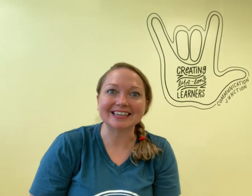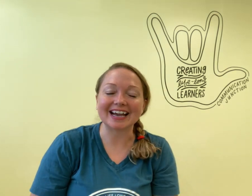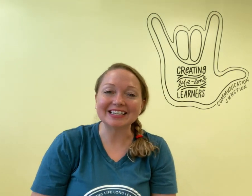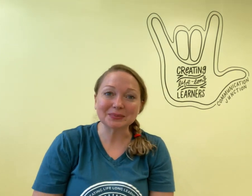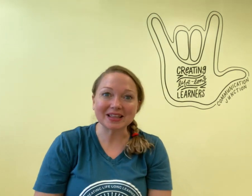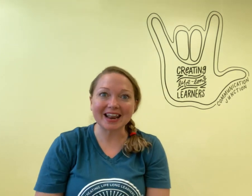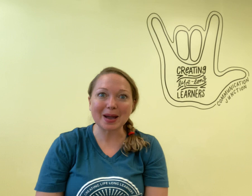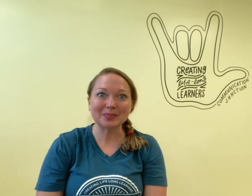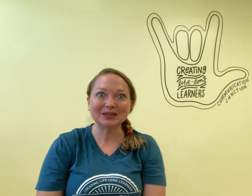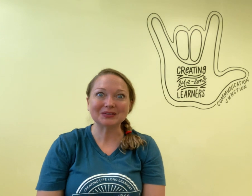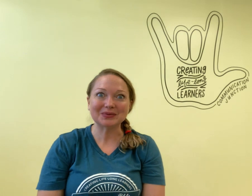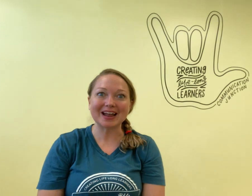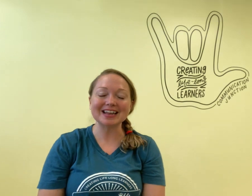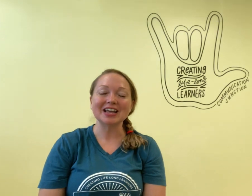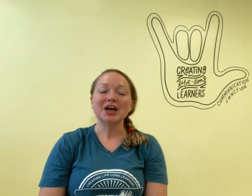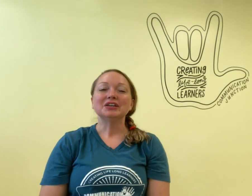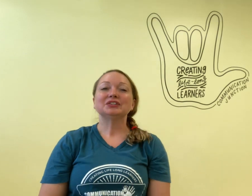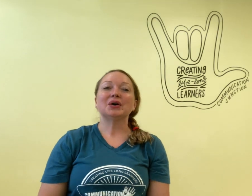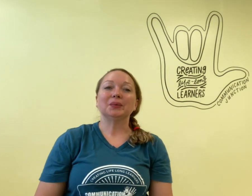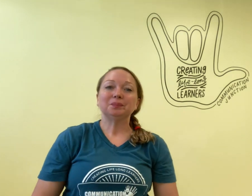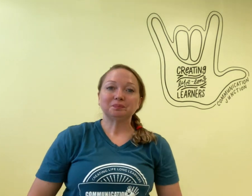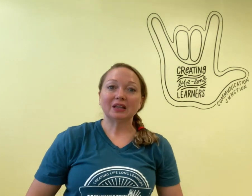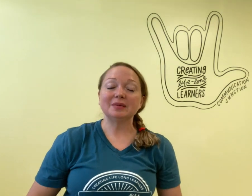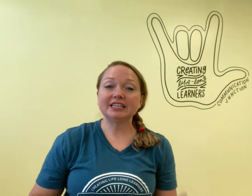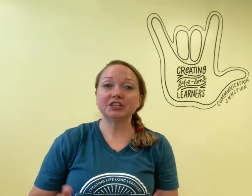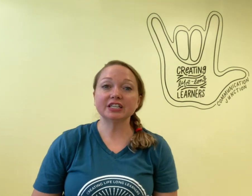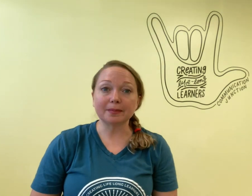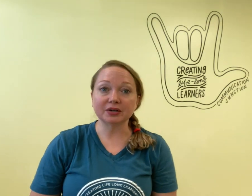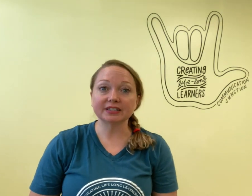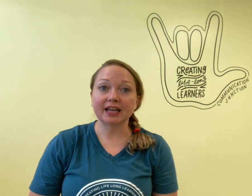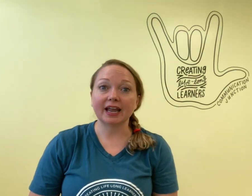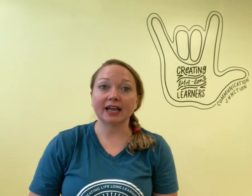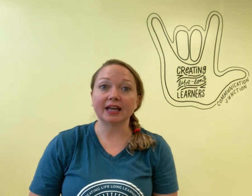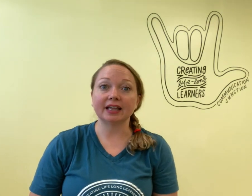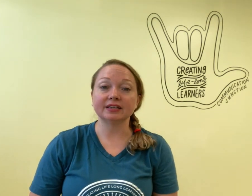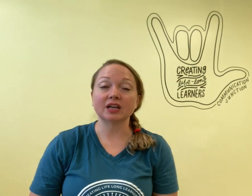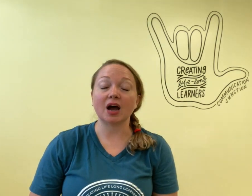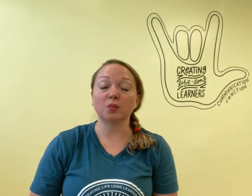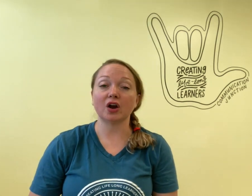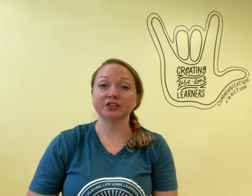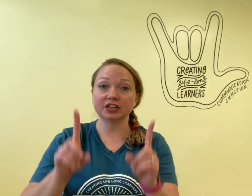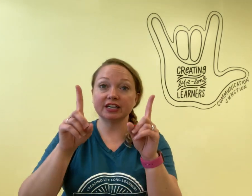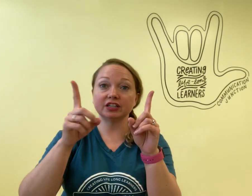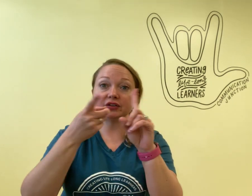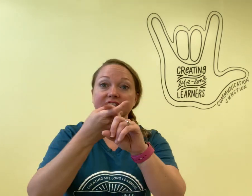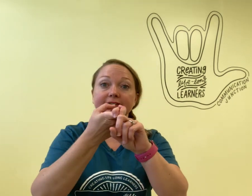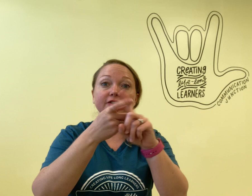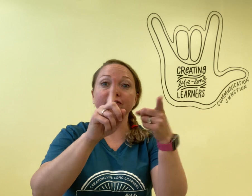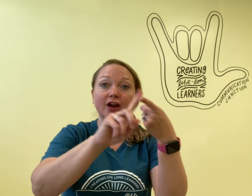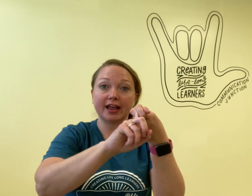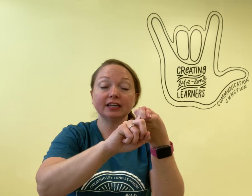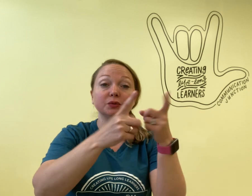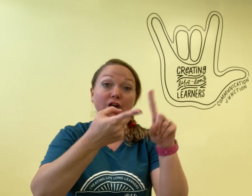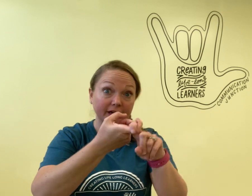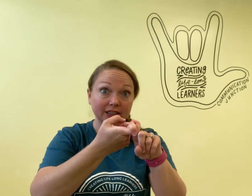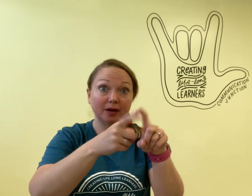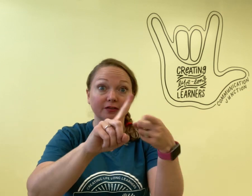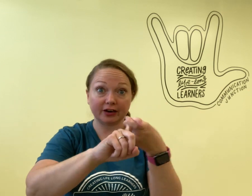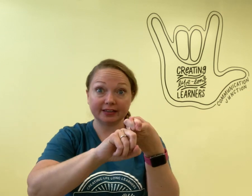nice when that happens, right? So let me teach you the numbers, and we're also going to need to know the sign for friend, because we're talking about friends, and they're